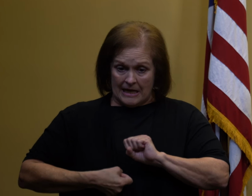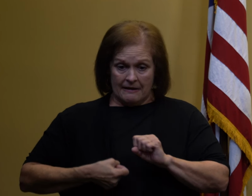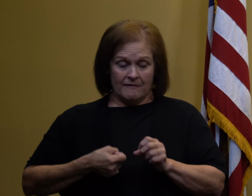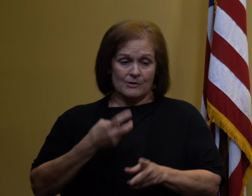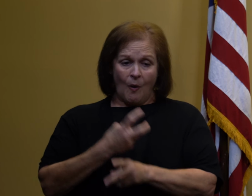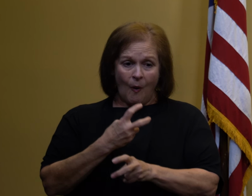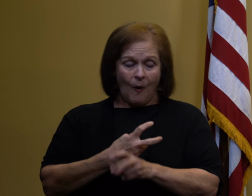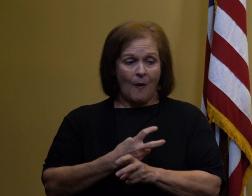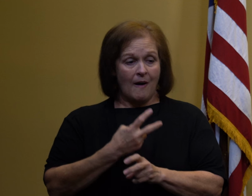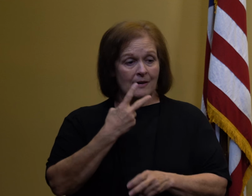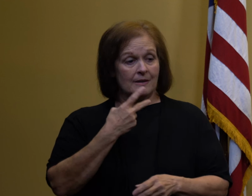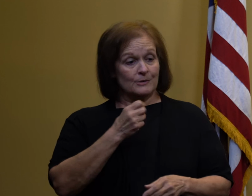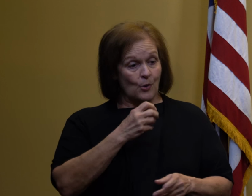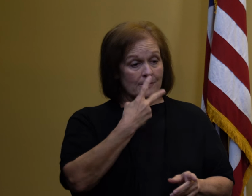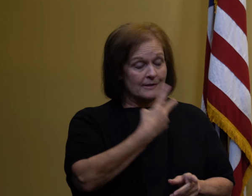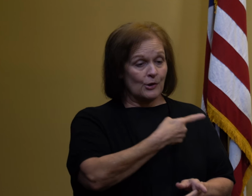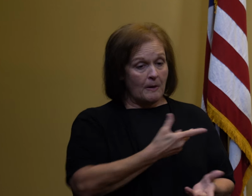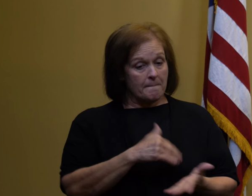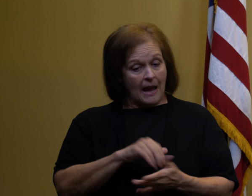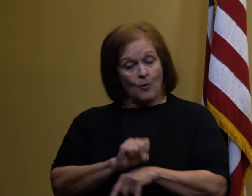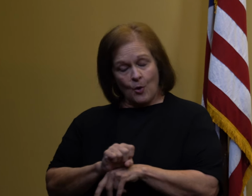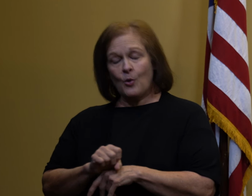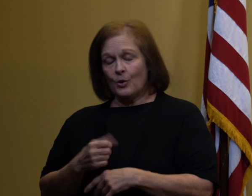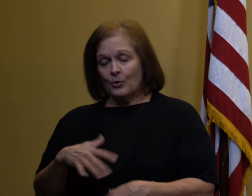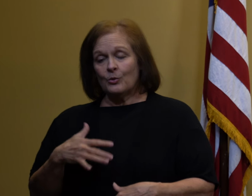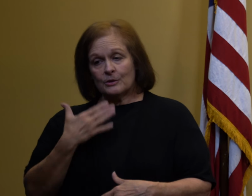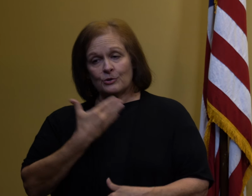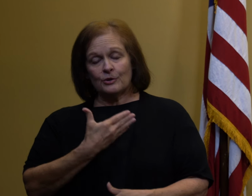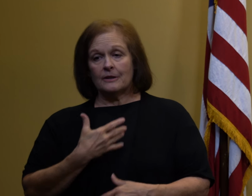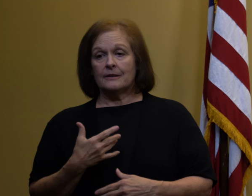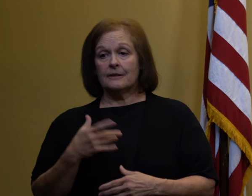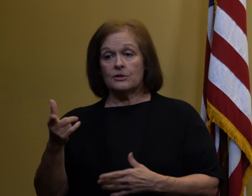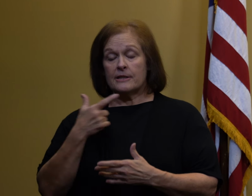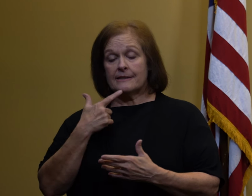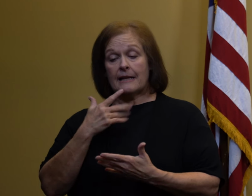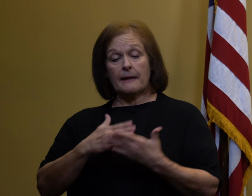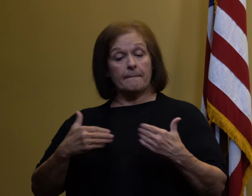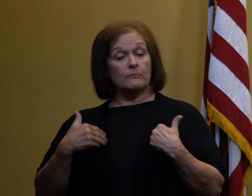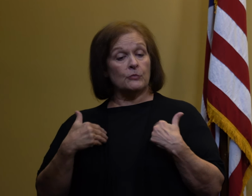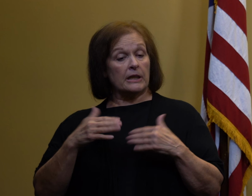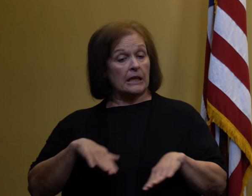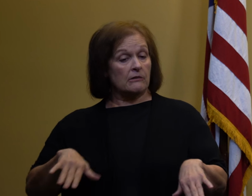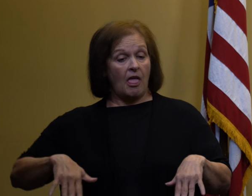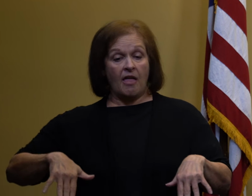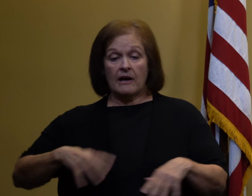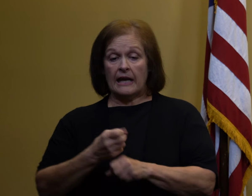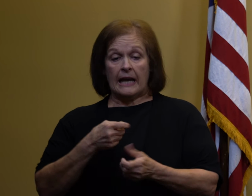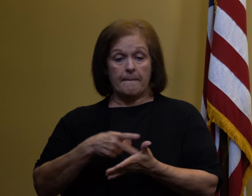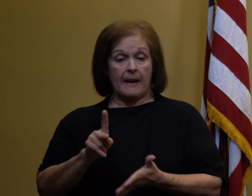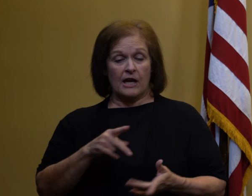that. The 2% of kids you said that have not received payments, I'm sure even some of those kids in